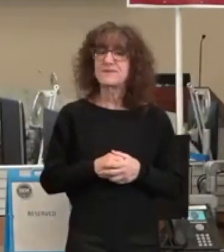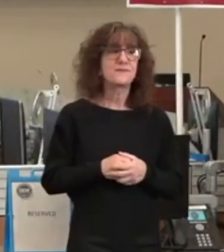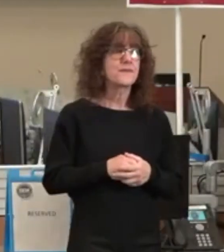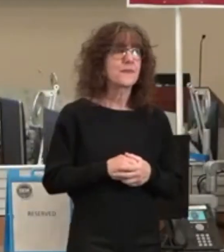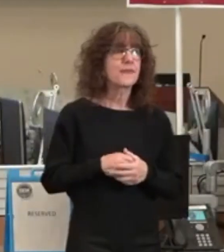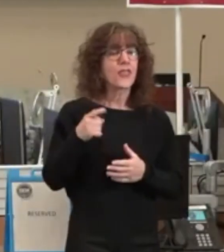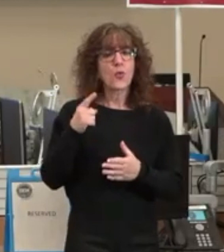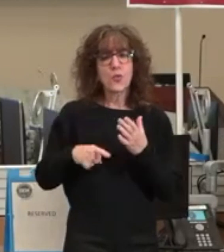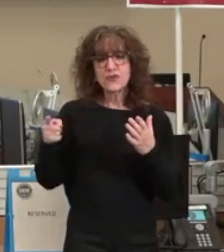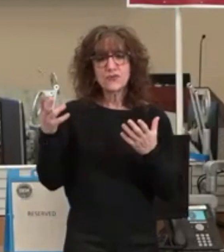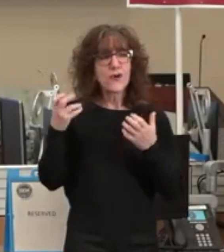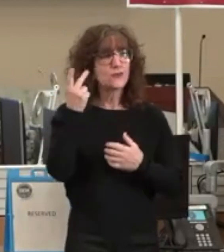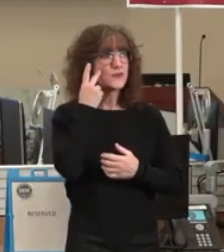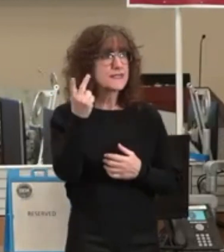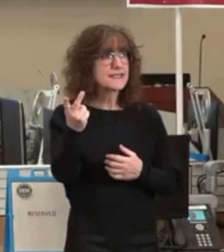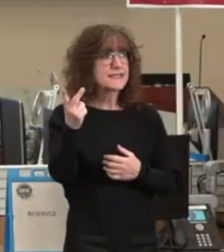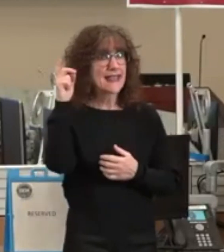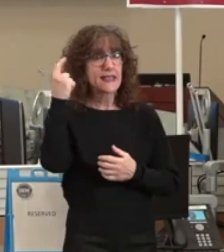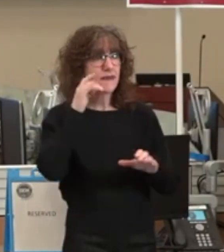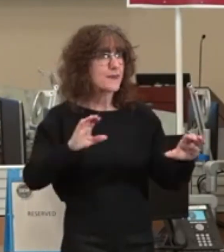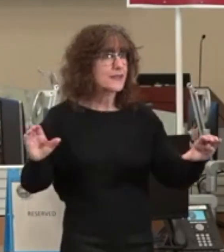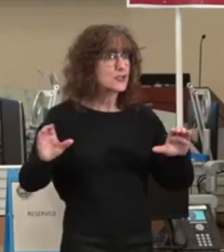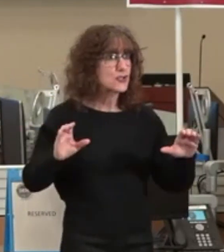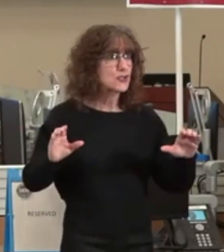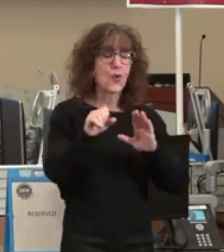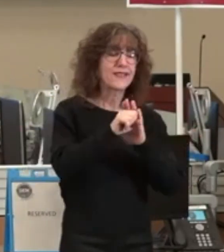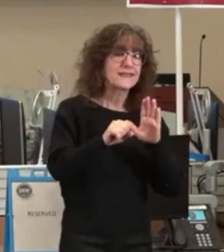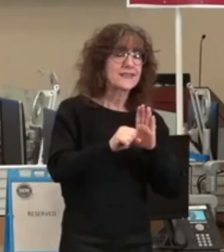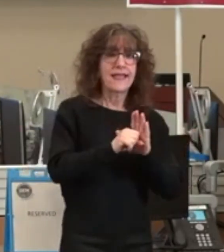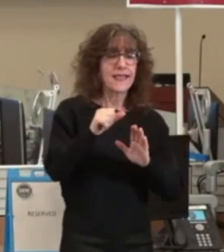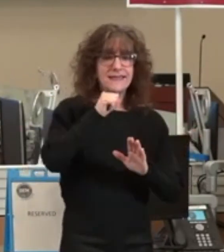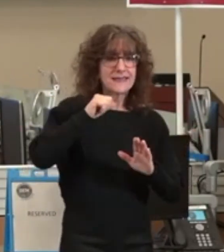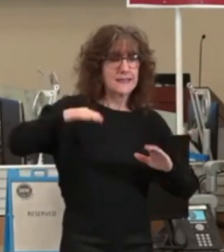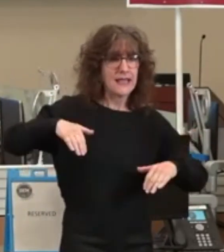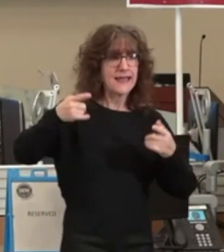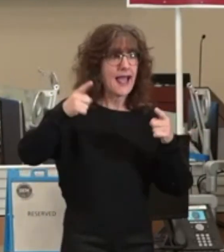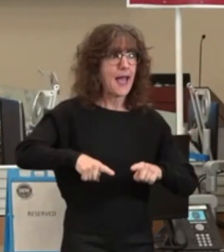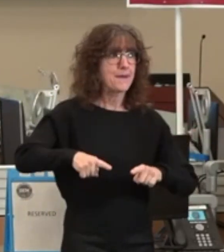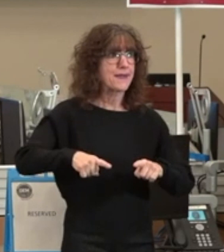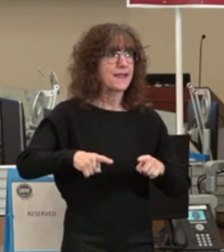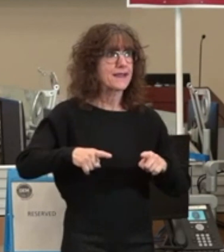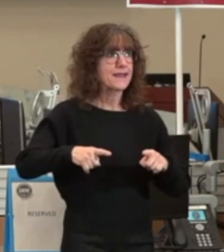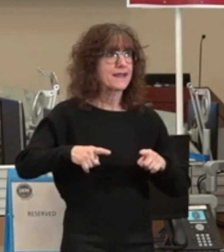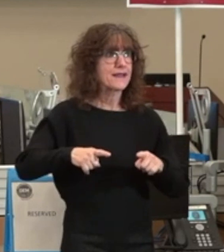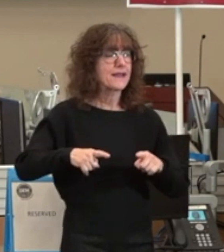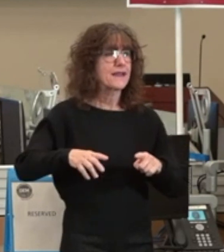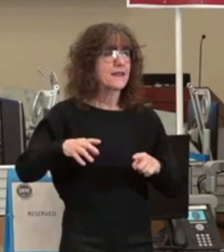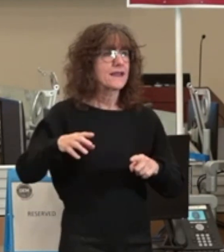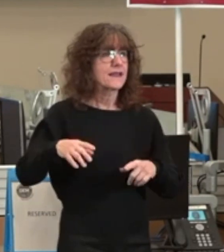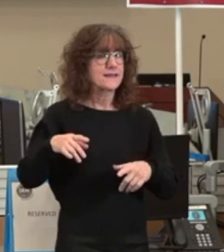What would you like to see the government do, or the state that has not been offered yet? And that goes into